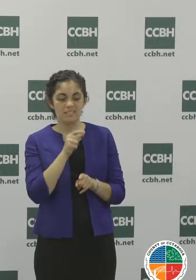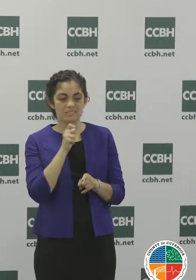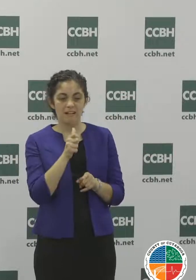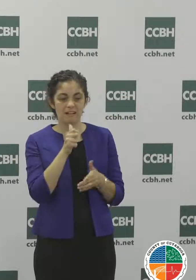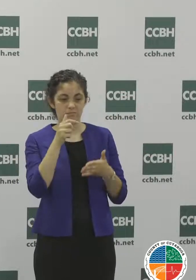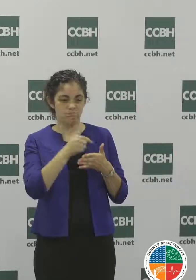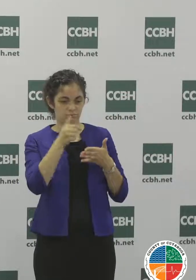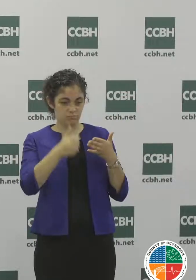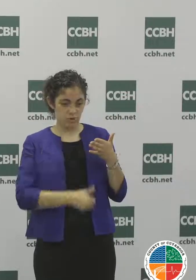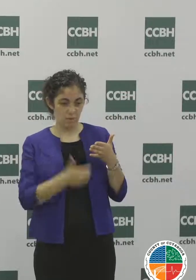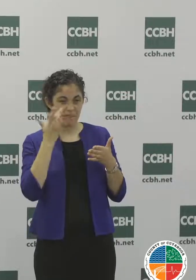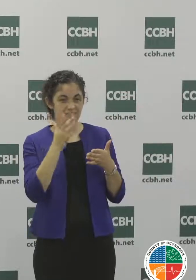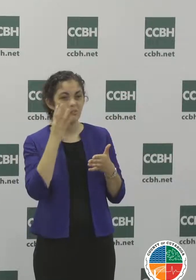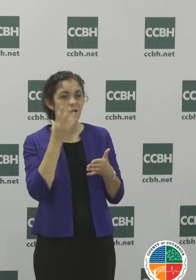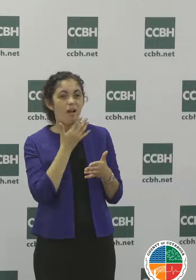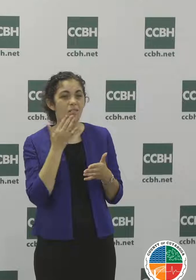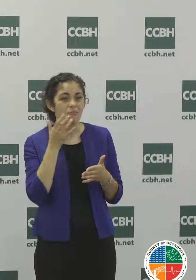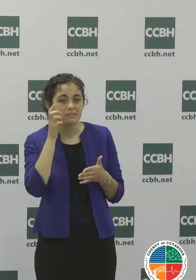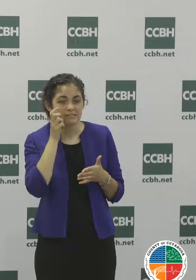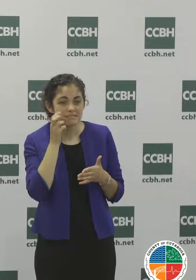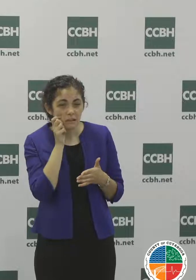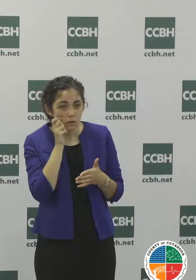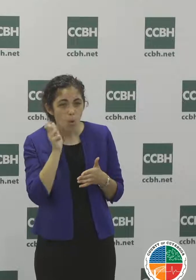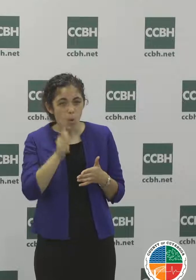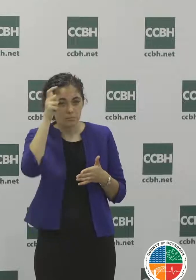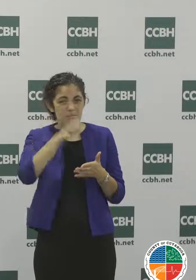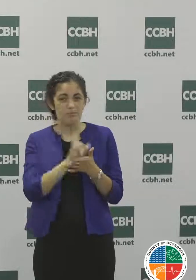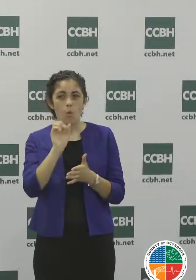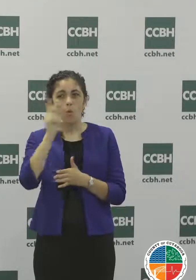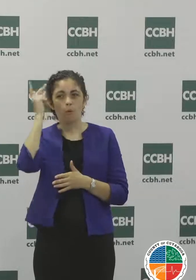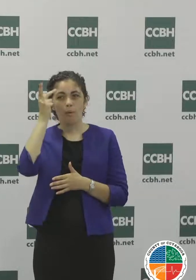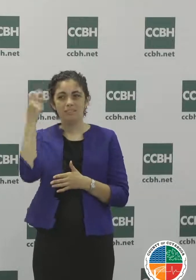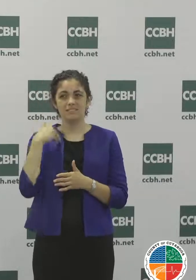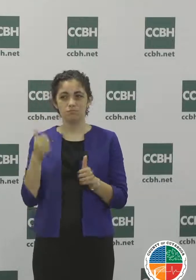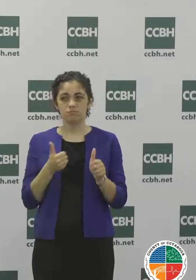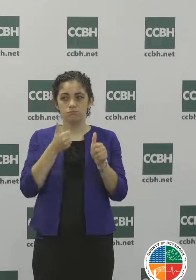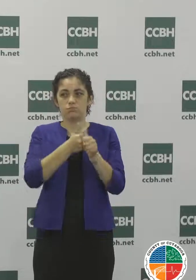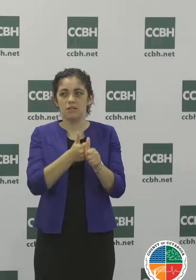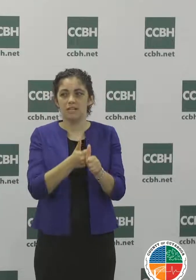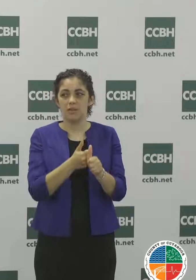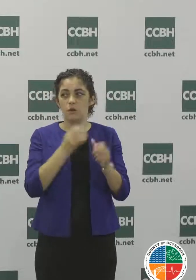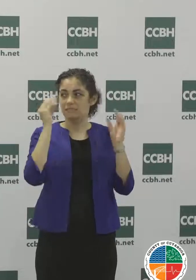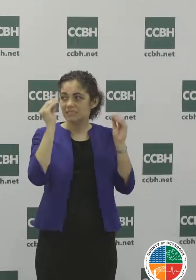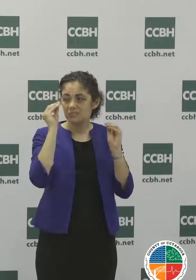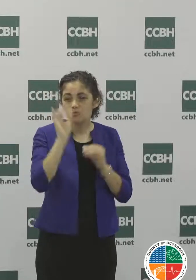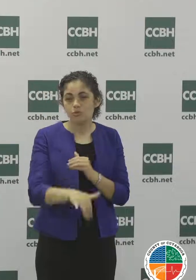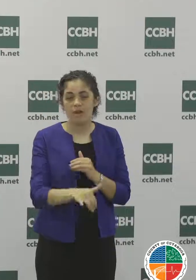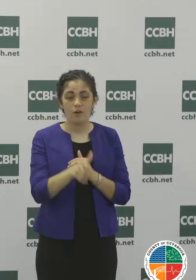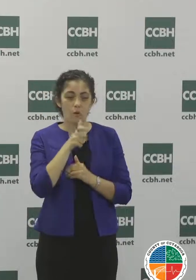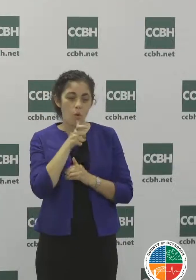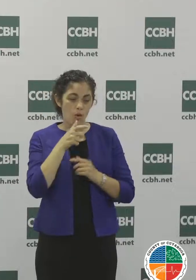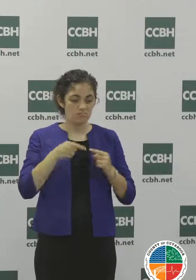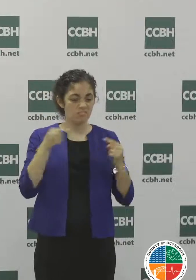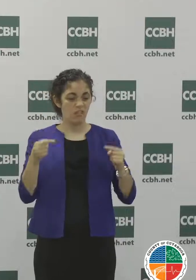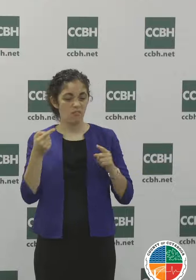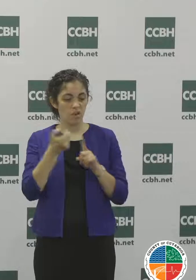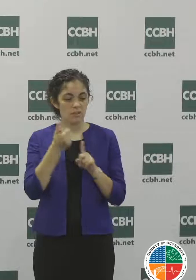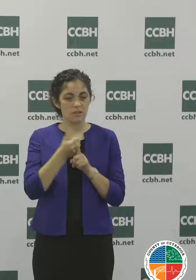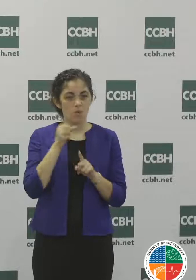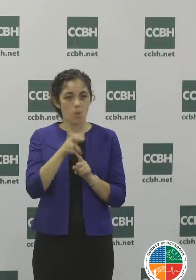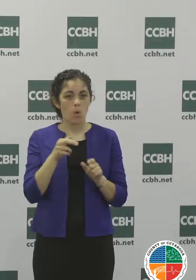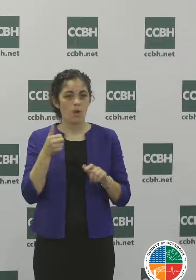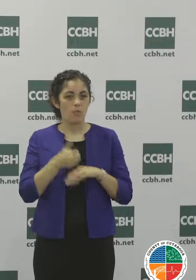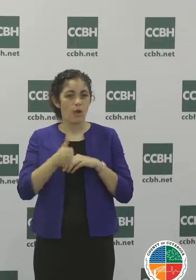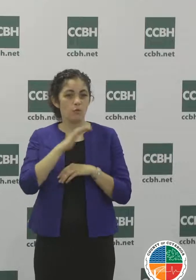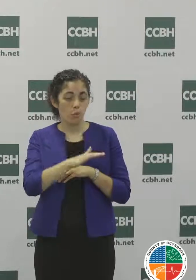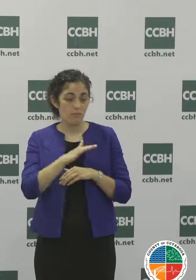man because of his color or his beliefs or the policies he pursues, when you teach that those who differ from you threaten your